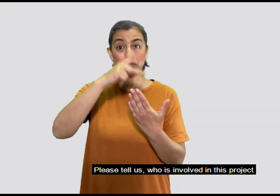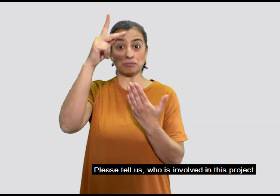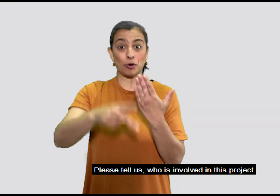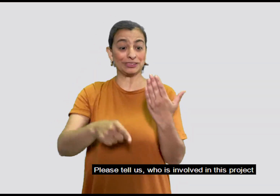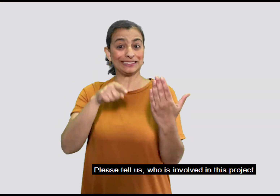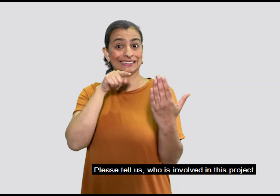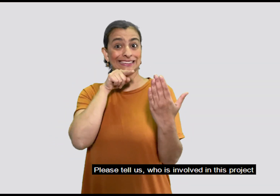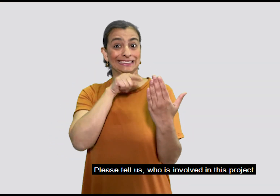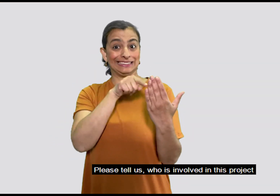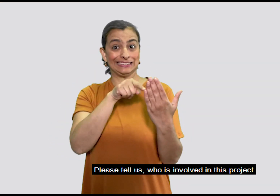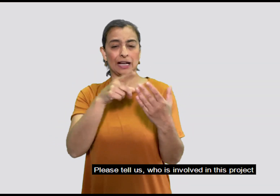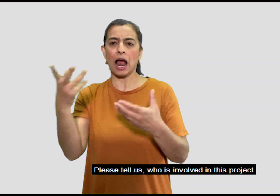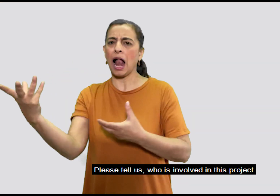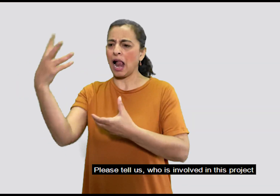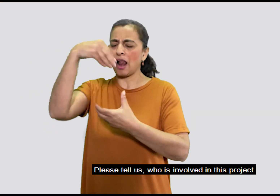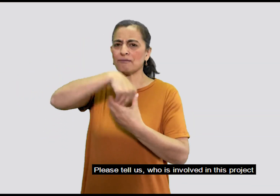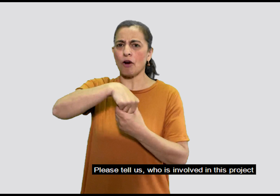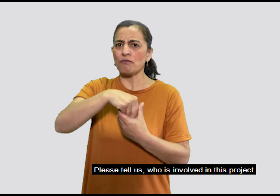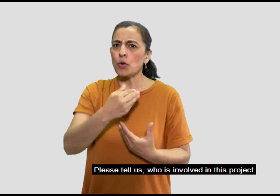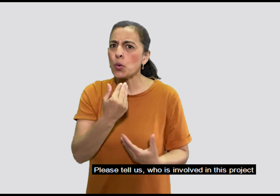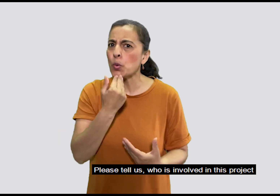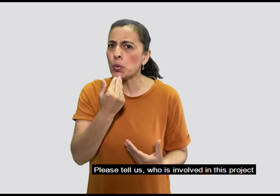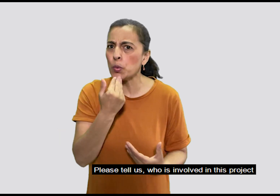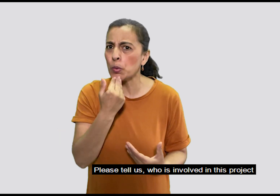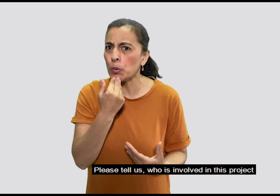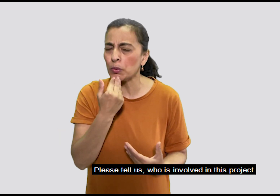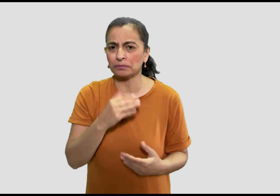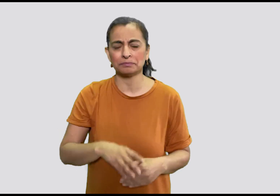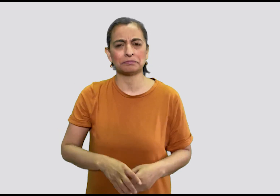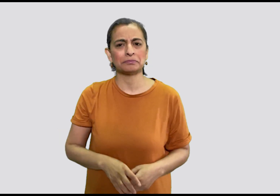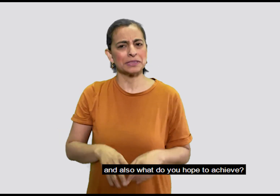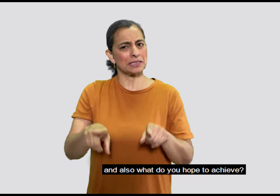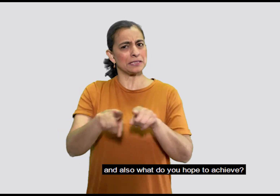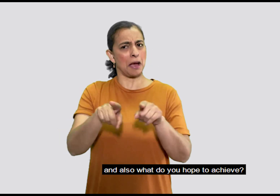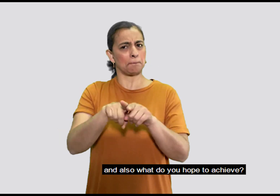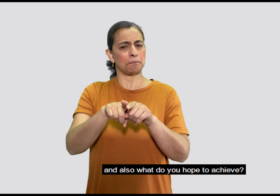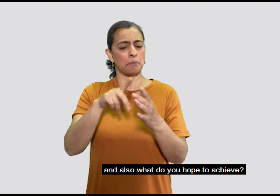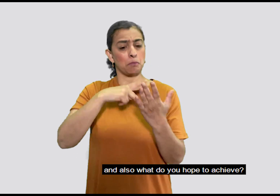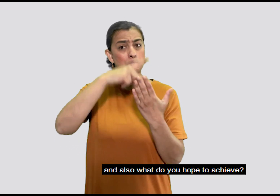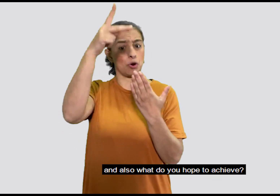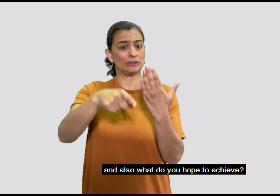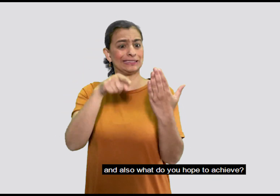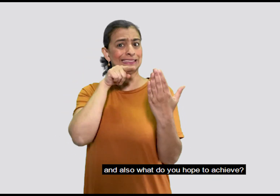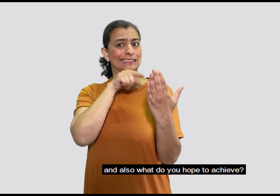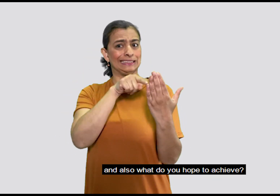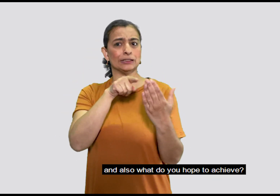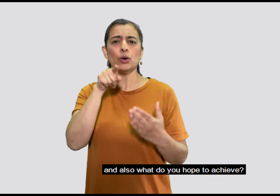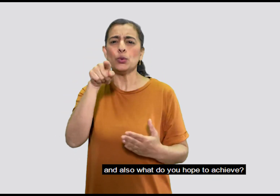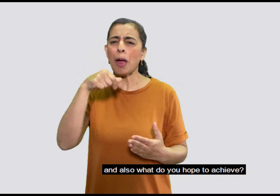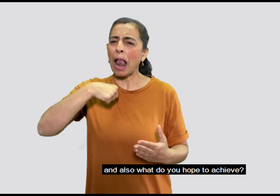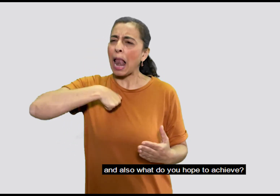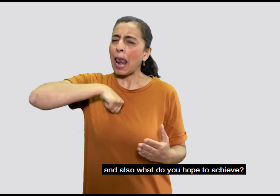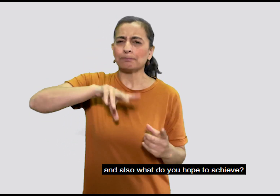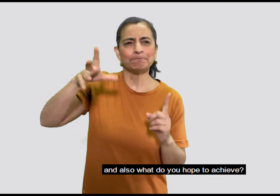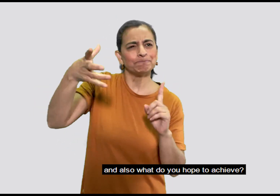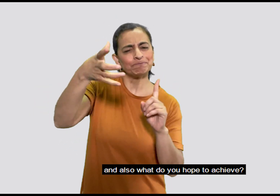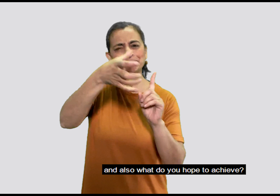Please tell us, who is involved with this project? And also, what is it you hope to